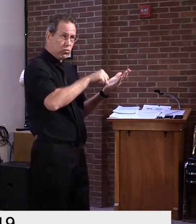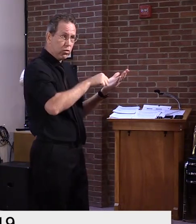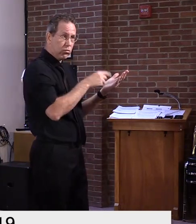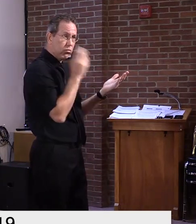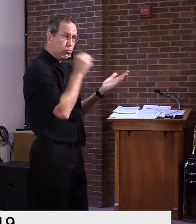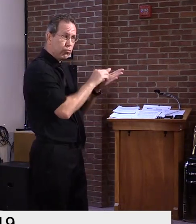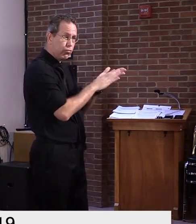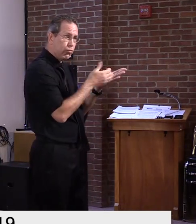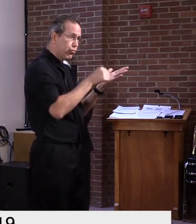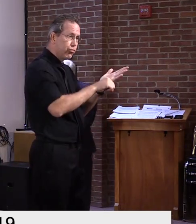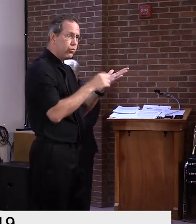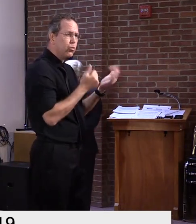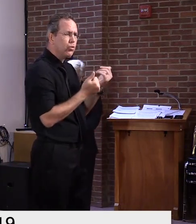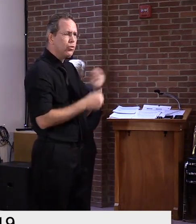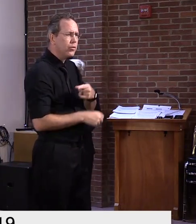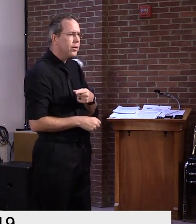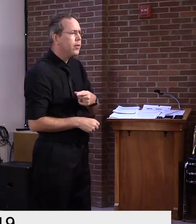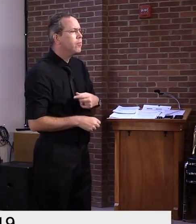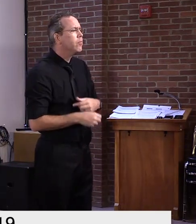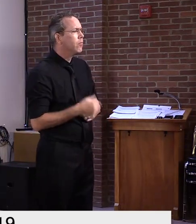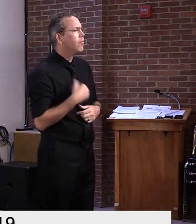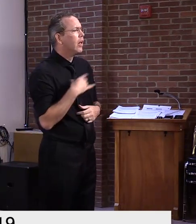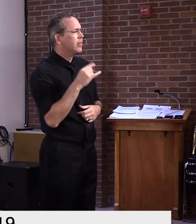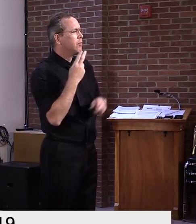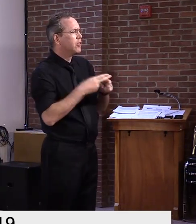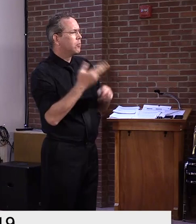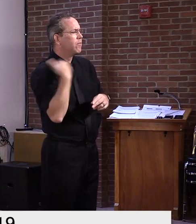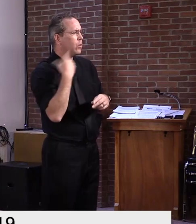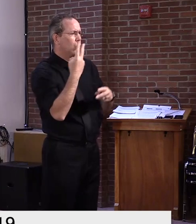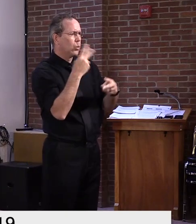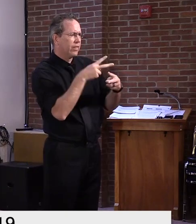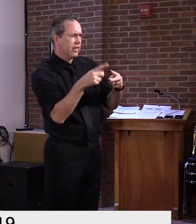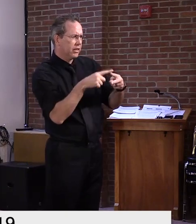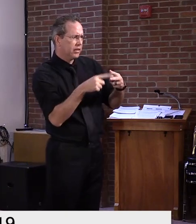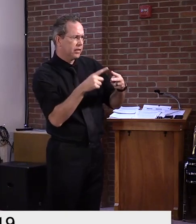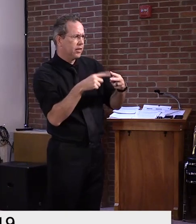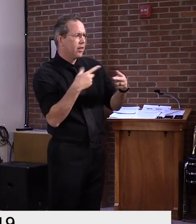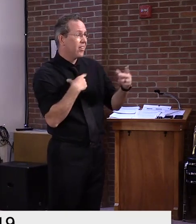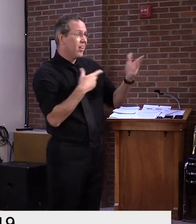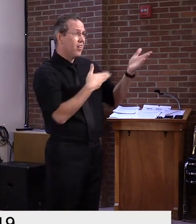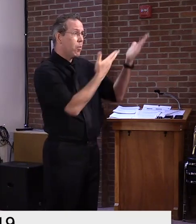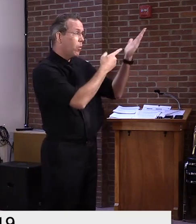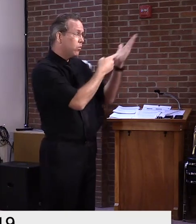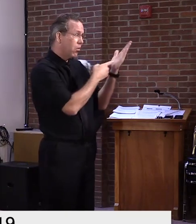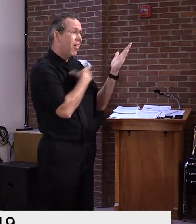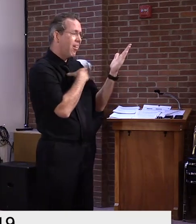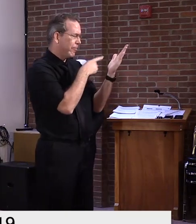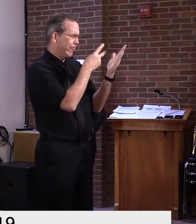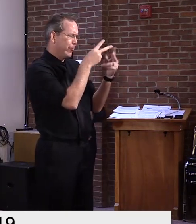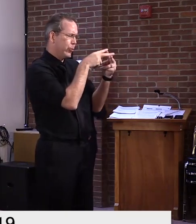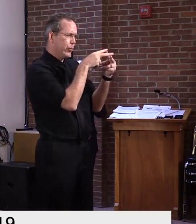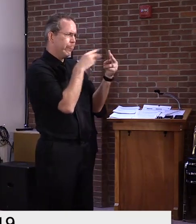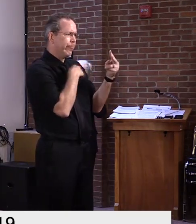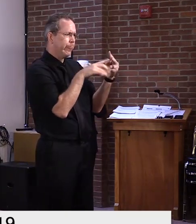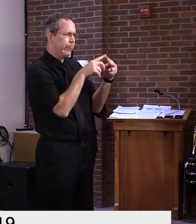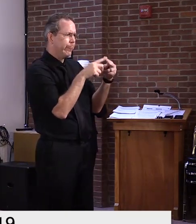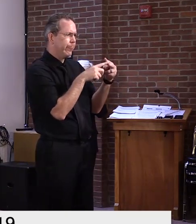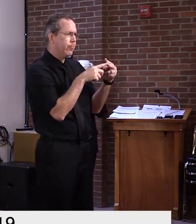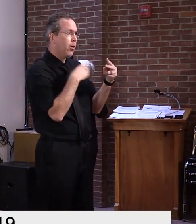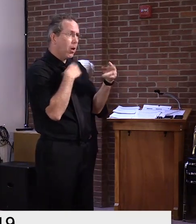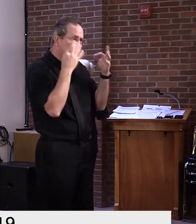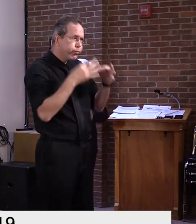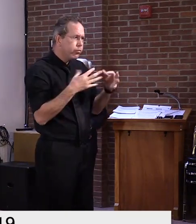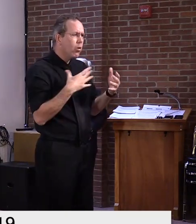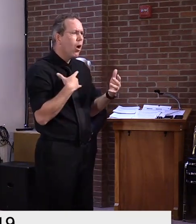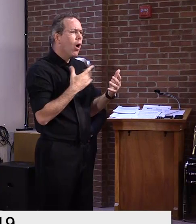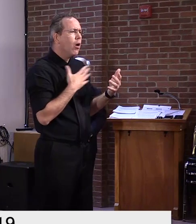of the issues that I have with the legislation. So we see a path forward. We said that there's certain things that we could do